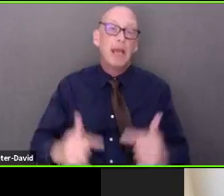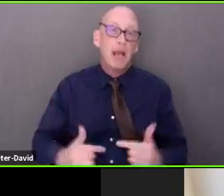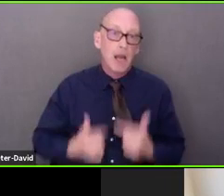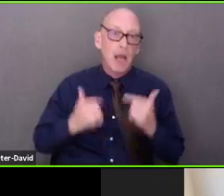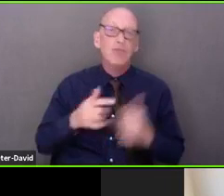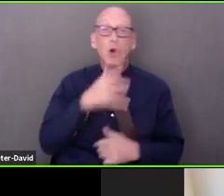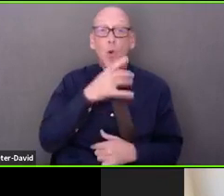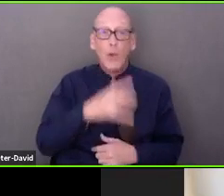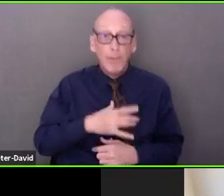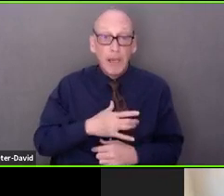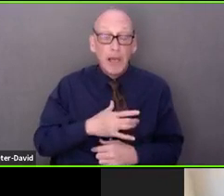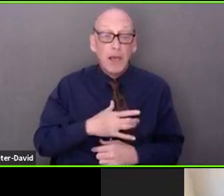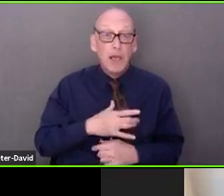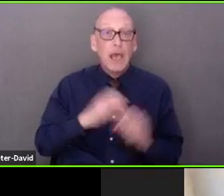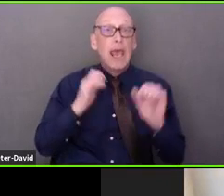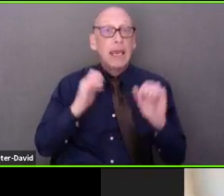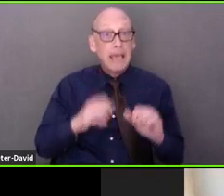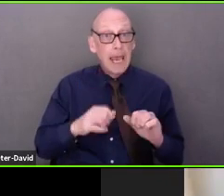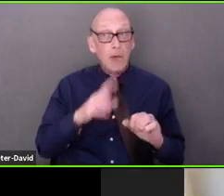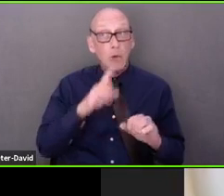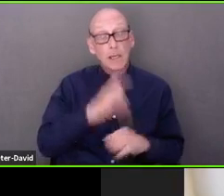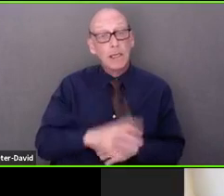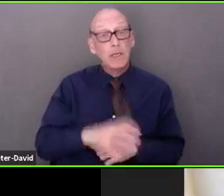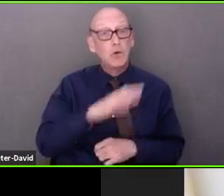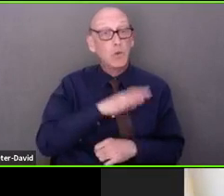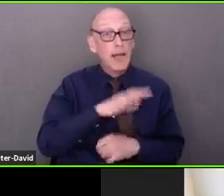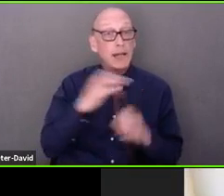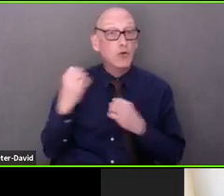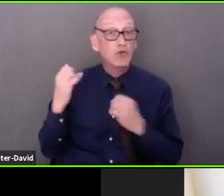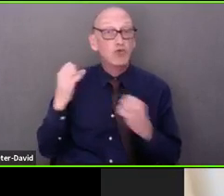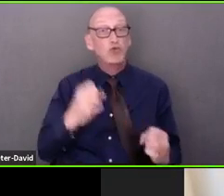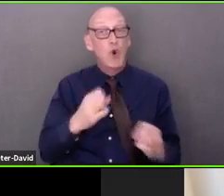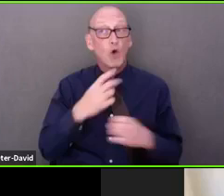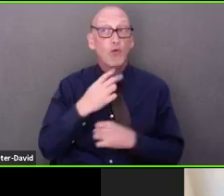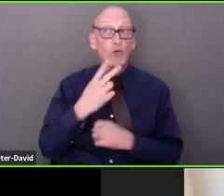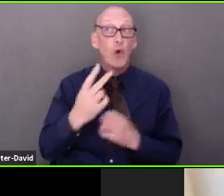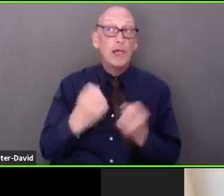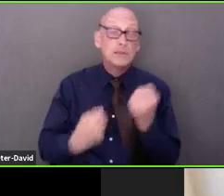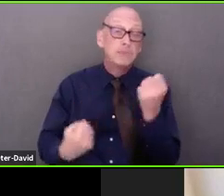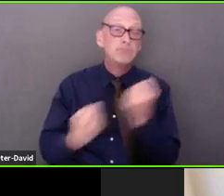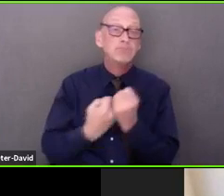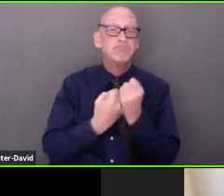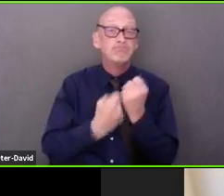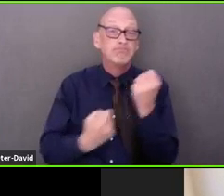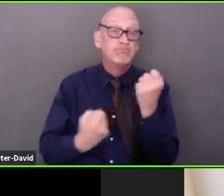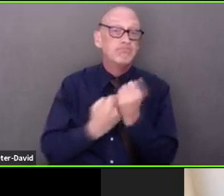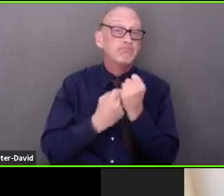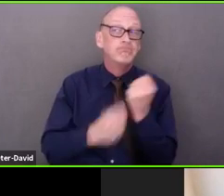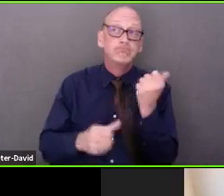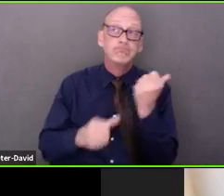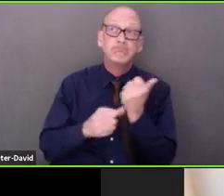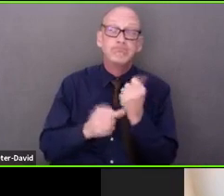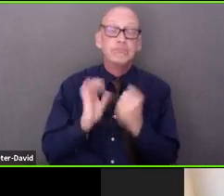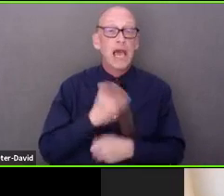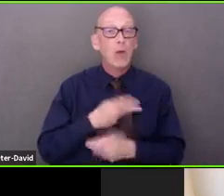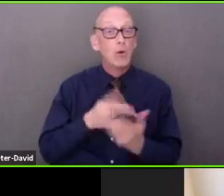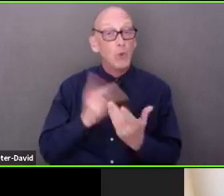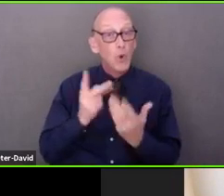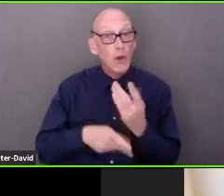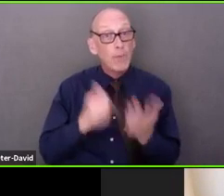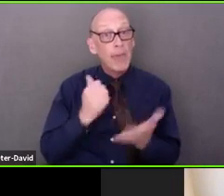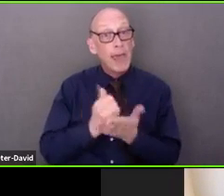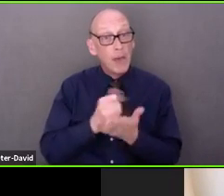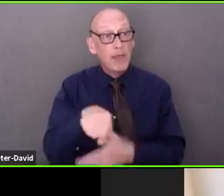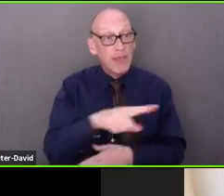to accredit really the strong voice of the advocates in our program. that has helped them and more importantly, even helped